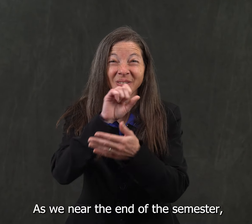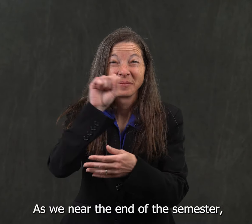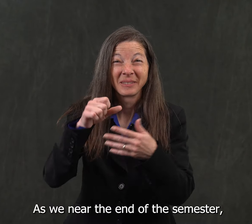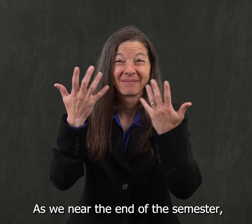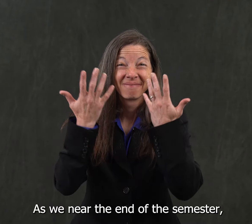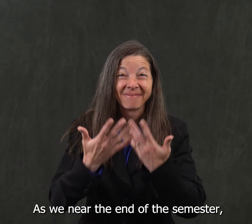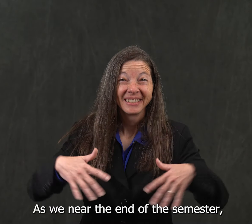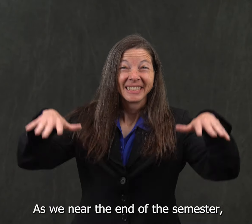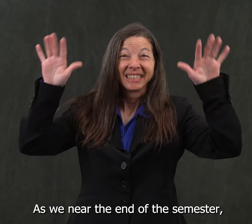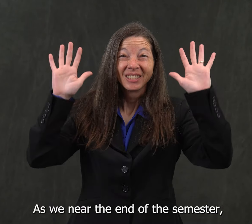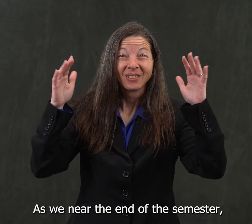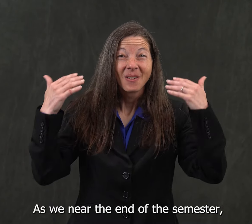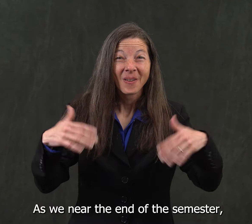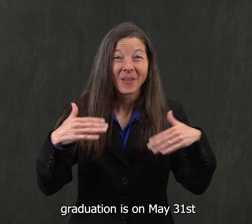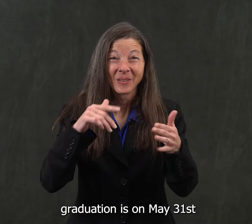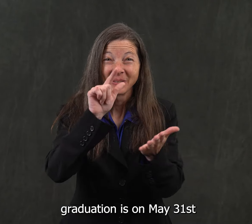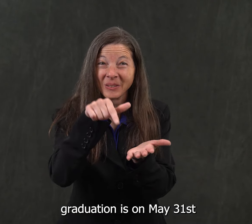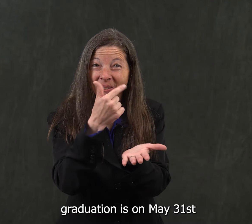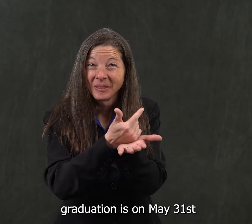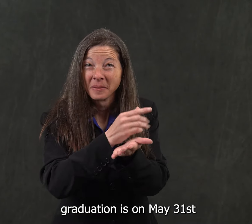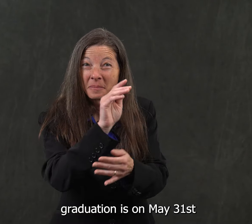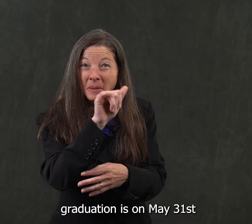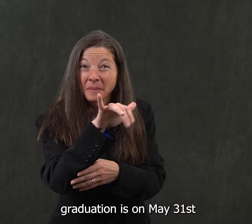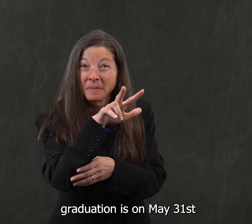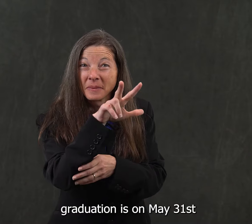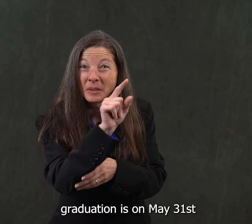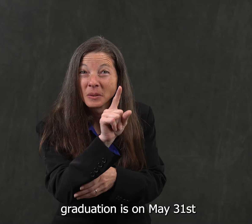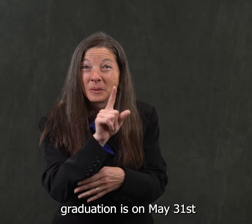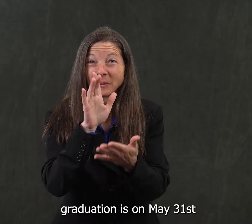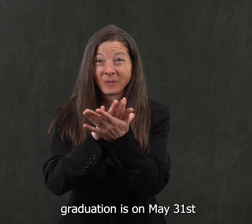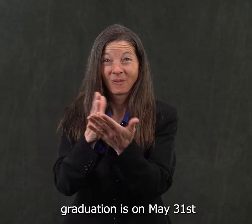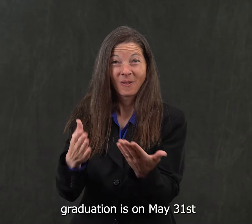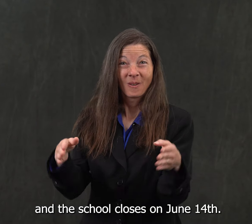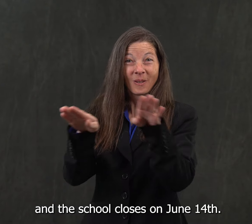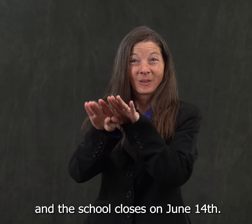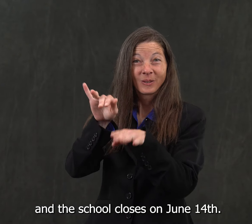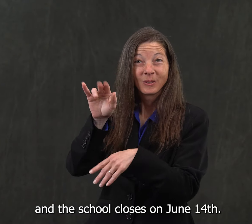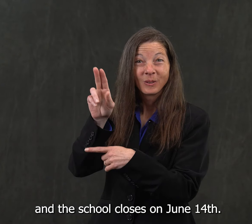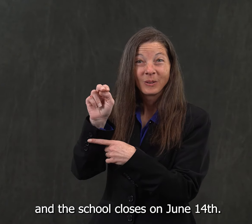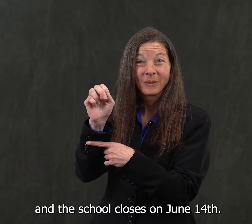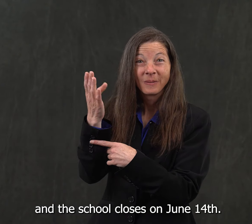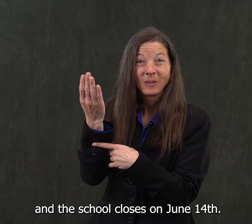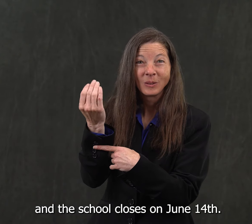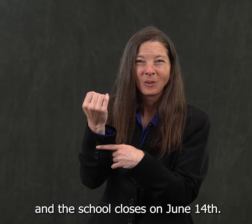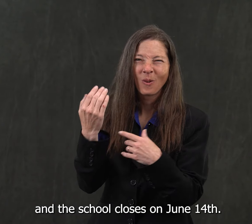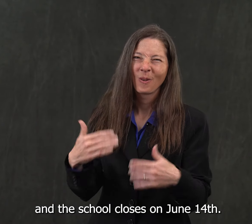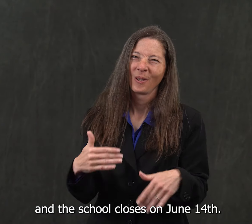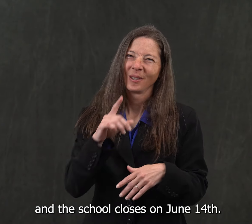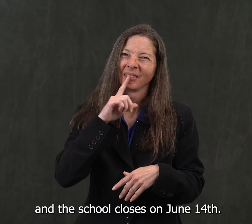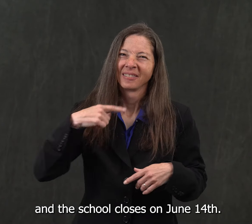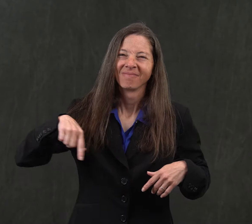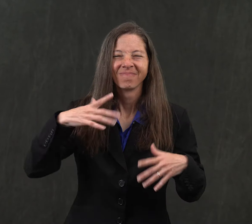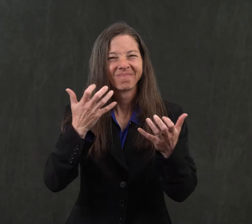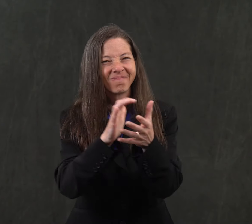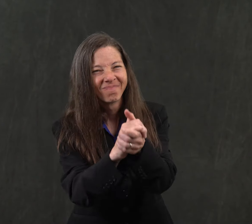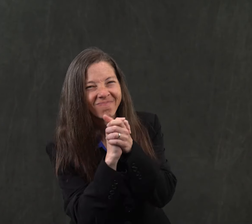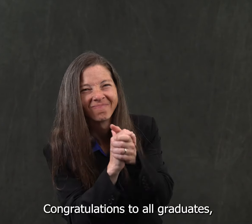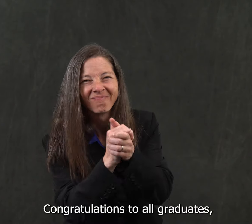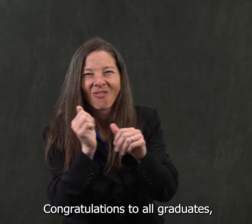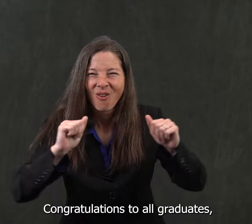As we near the end of the semester, graduation is on May 31st and the school closes on June 14th.